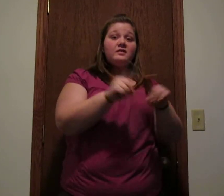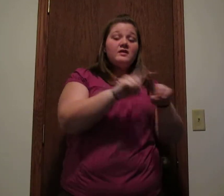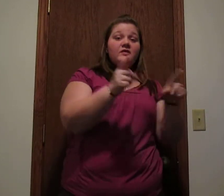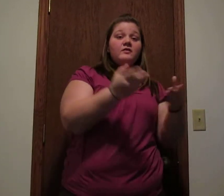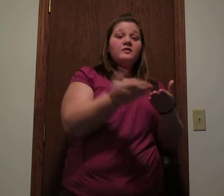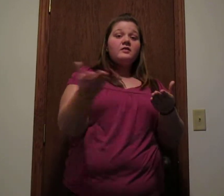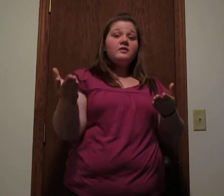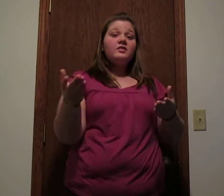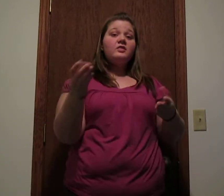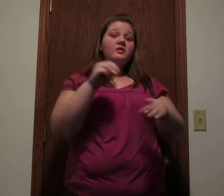about a few of those.